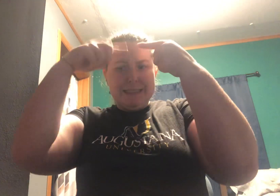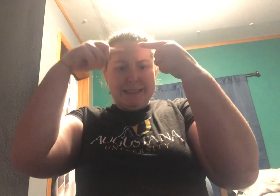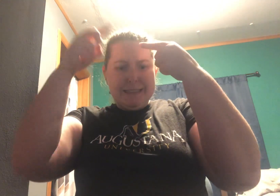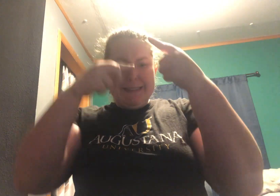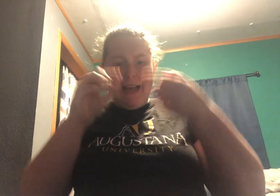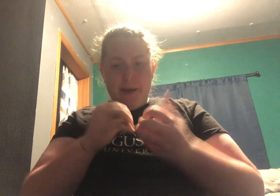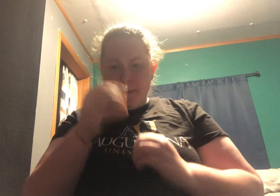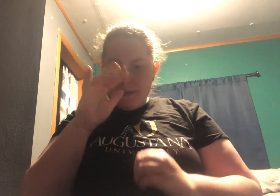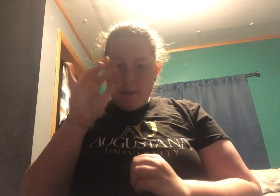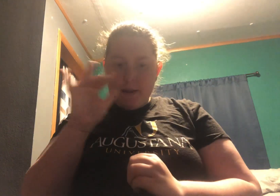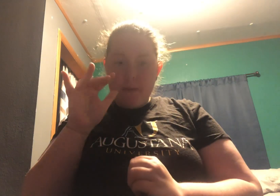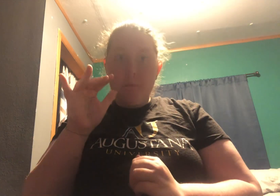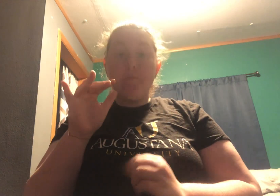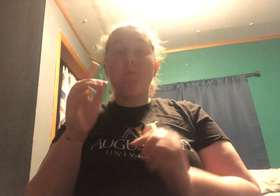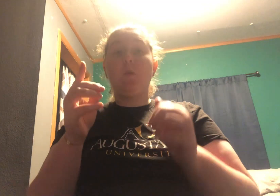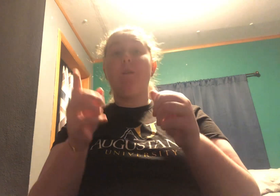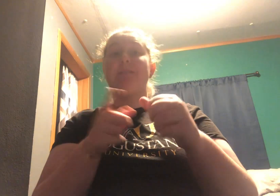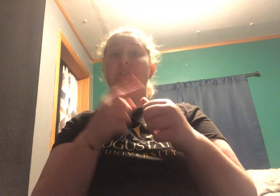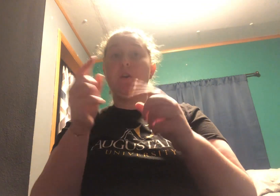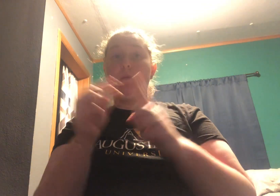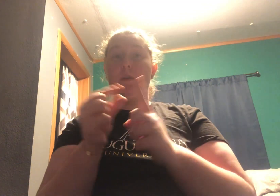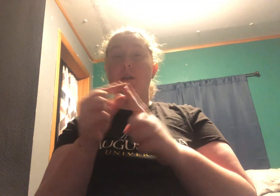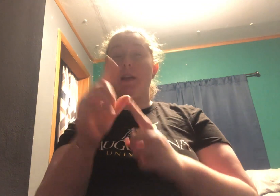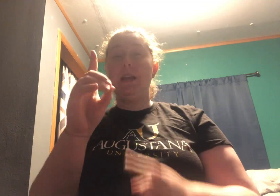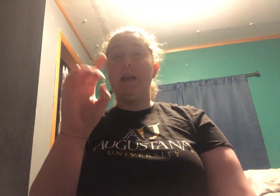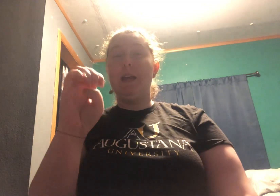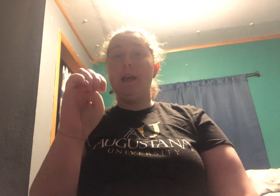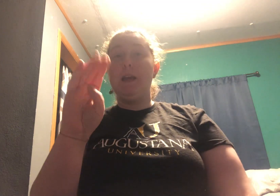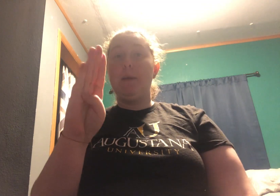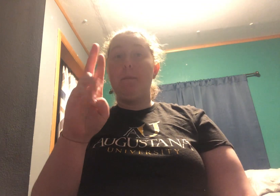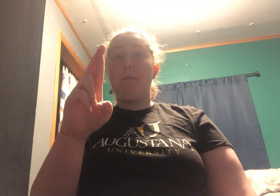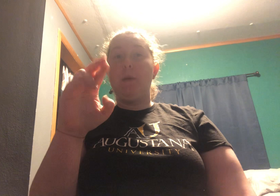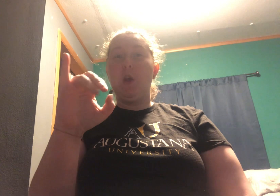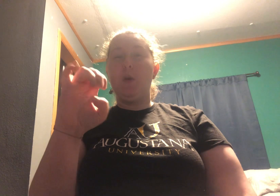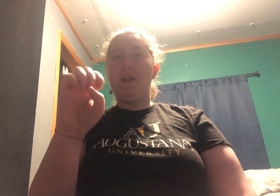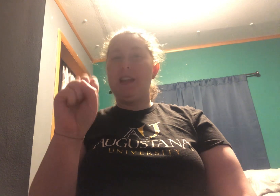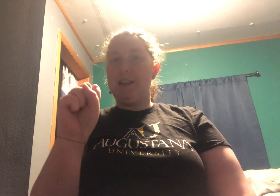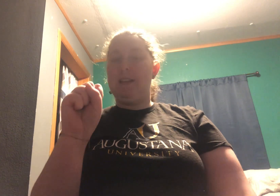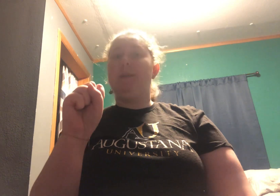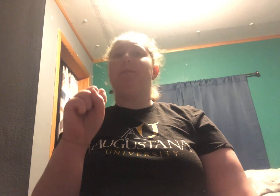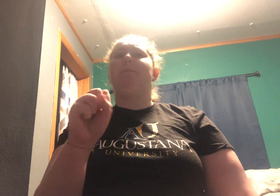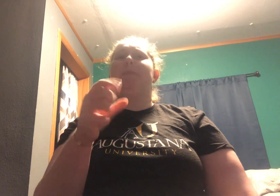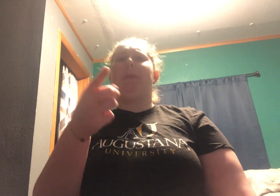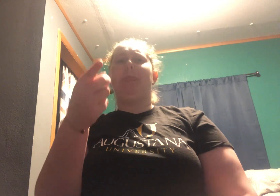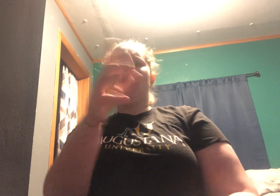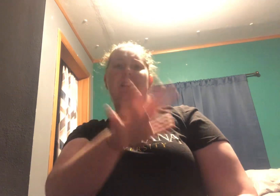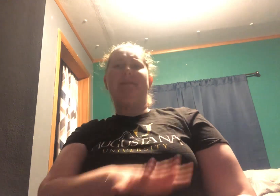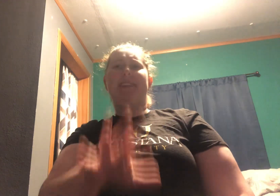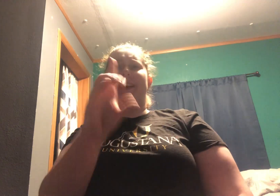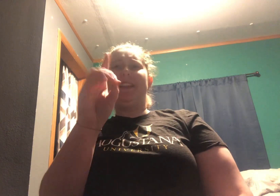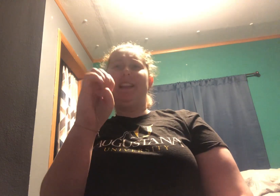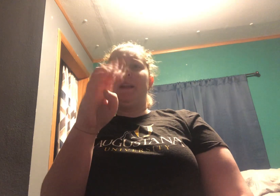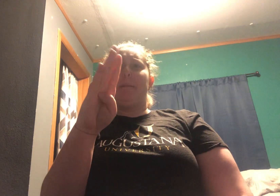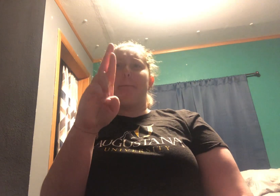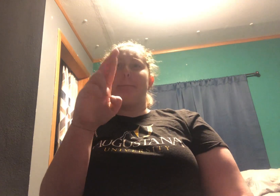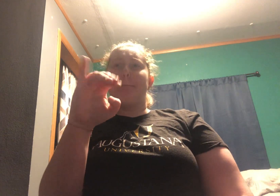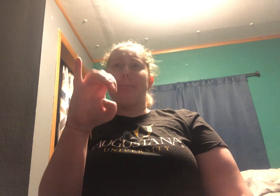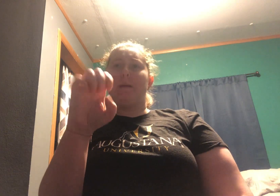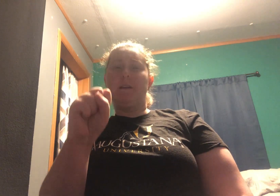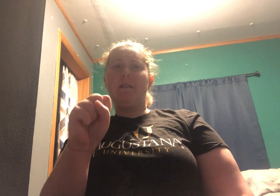is debris. Debris. Look at all this debris. Do you know what debris is? Debris. Well, in this case, we